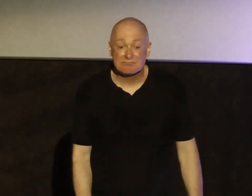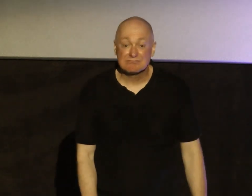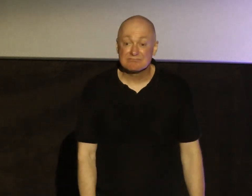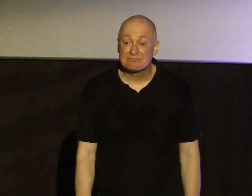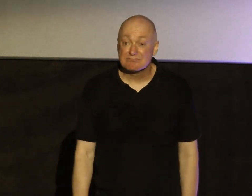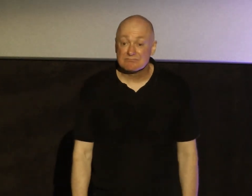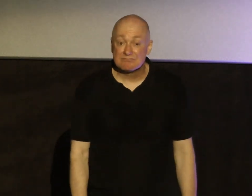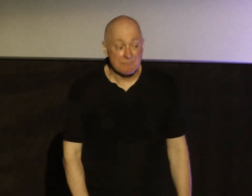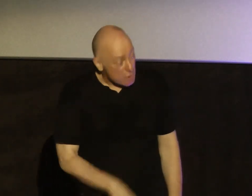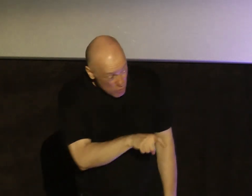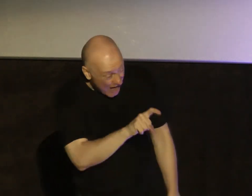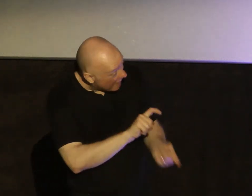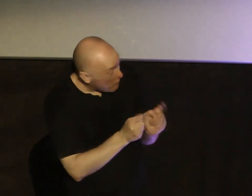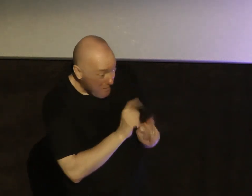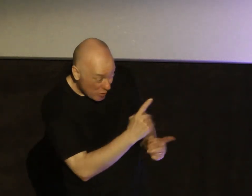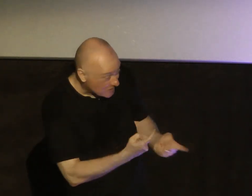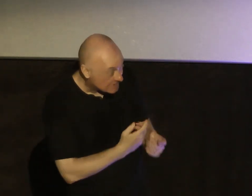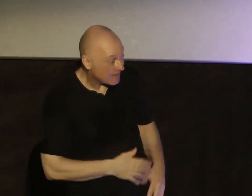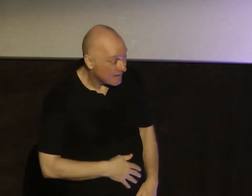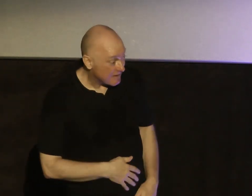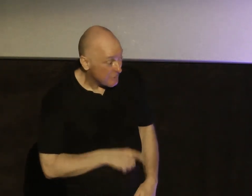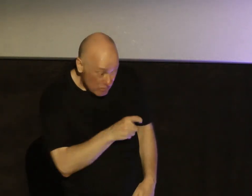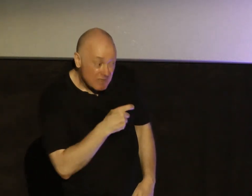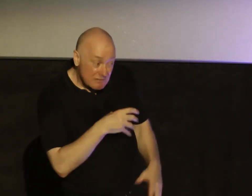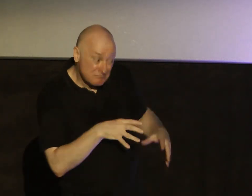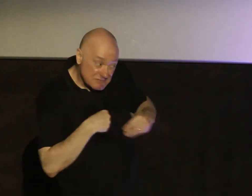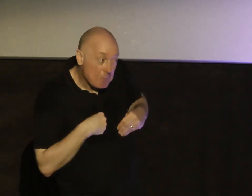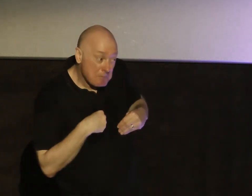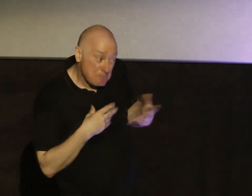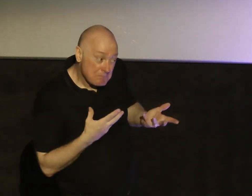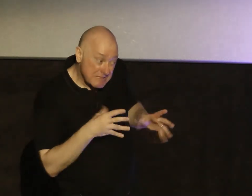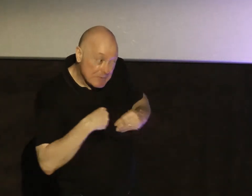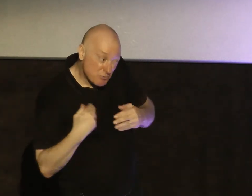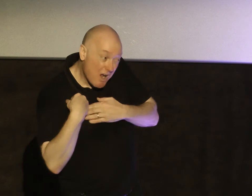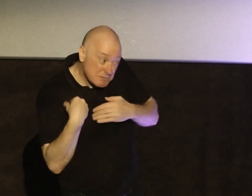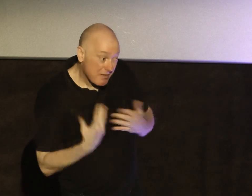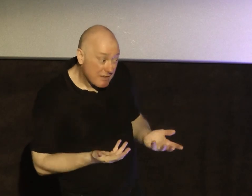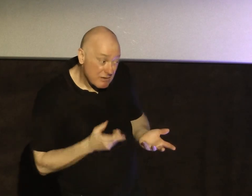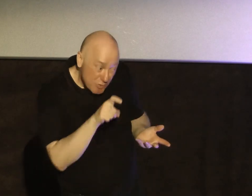You got to repent of your sin. You got to own your stuff. And you got to change.